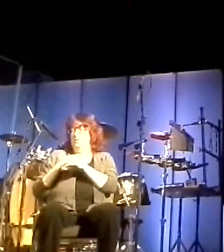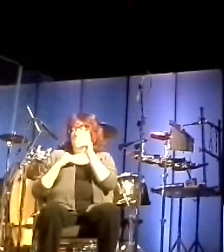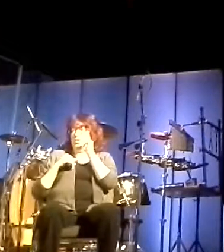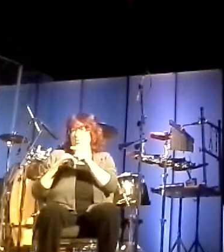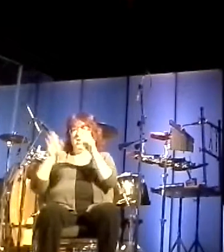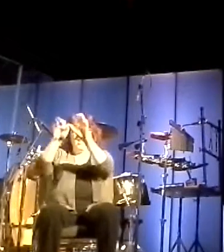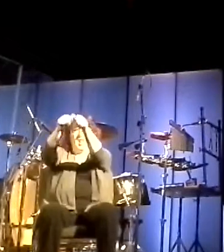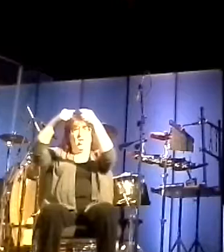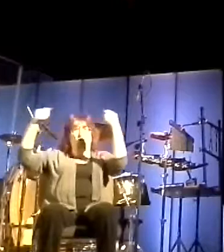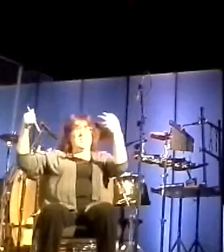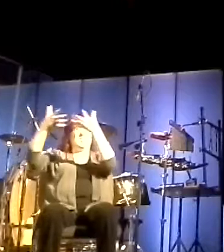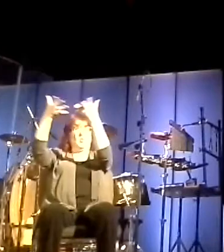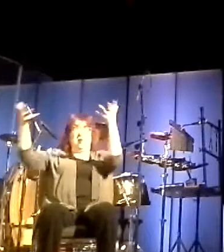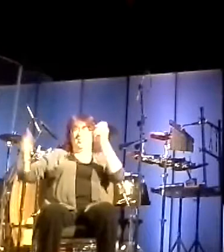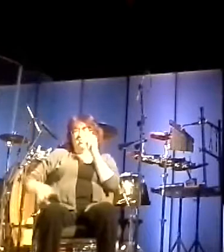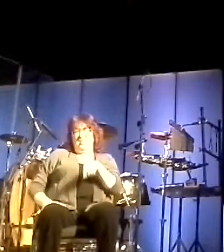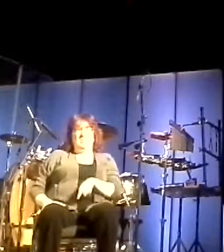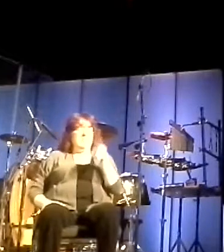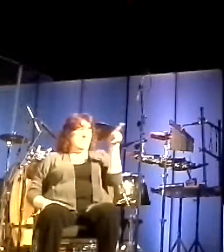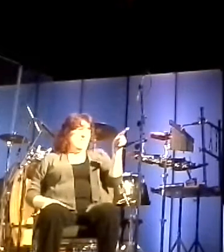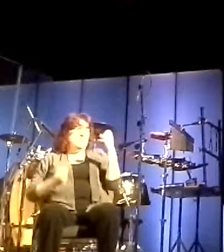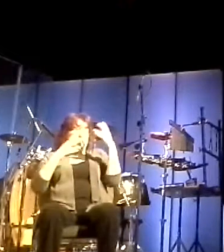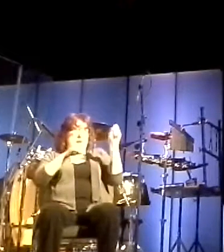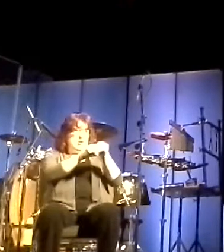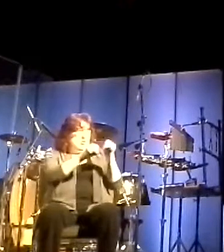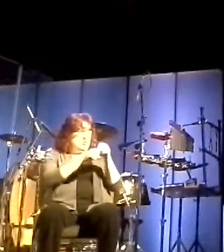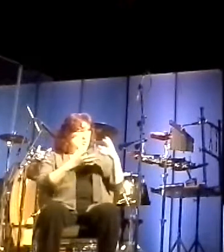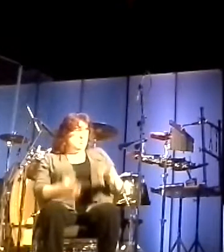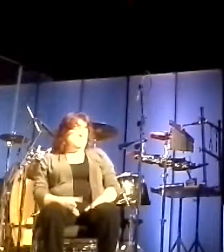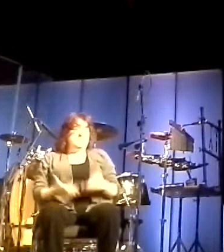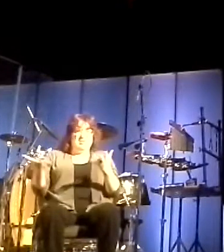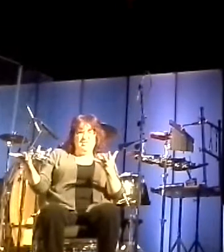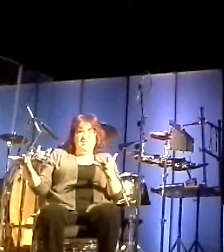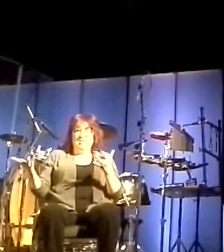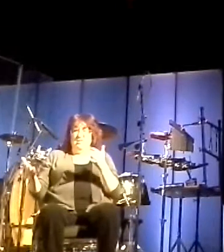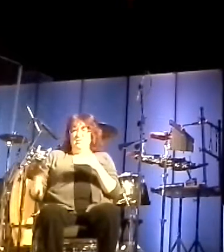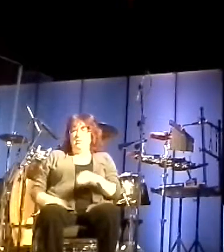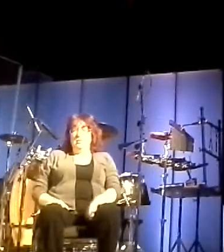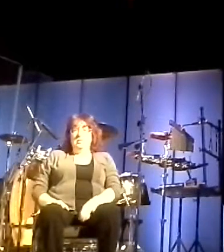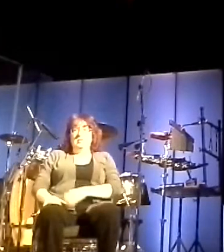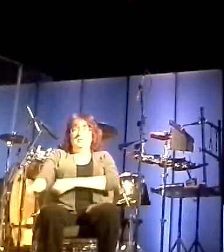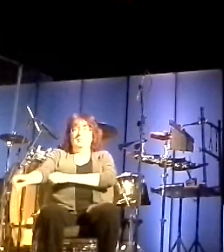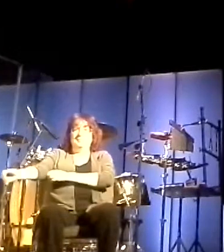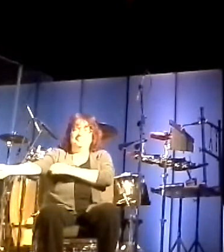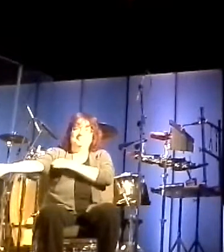need a closet this big? Oh my, you need to have that many shoes? Oh my